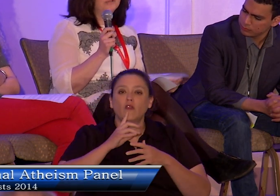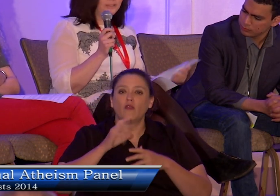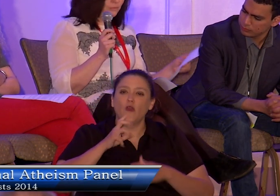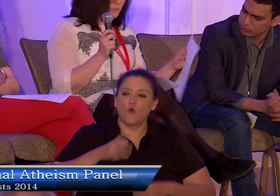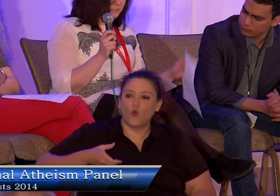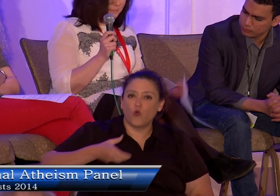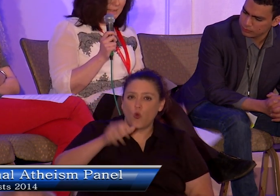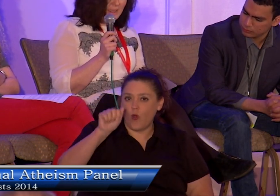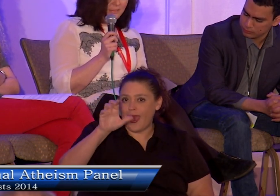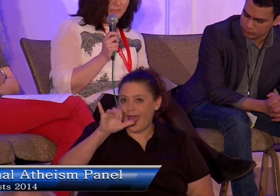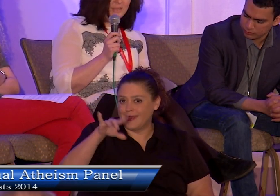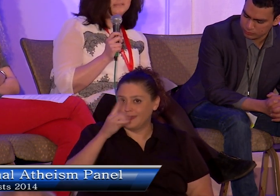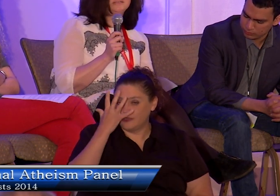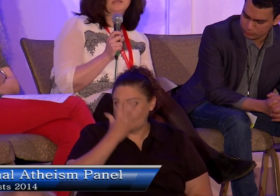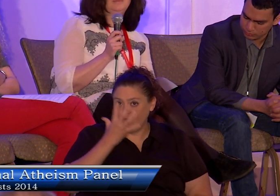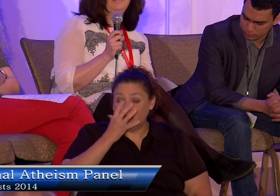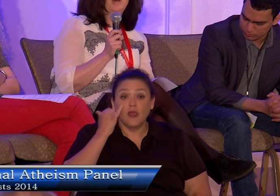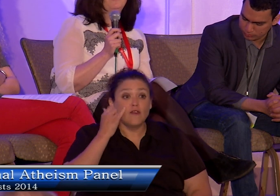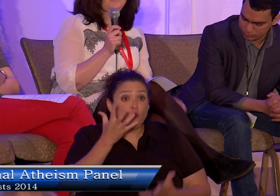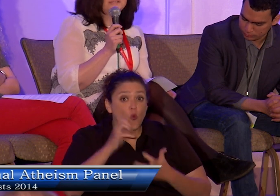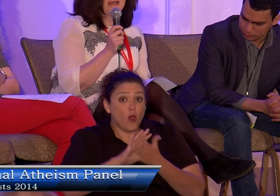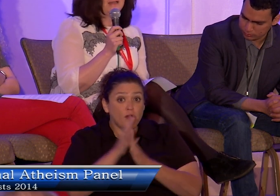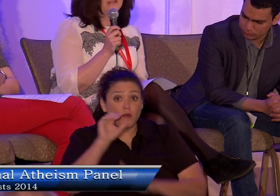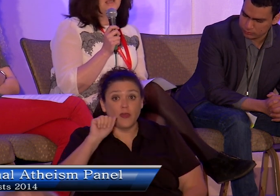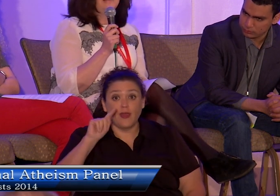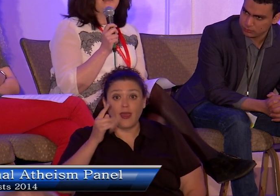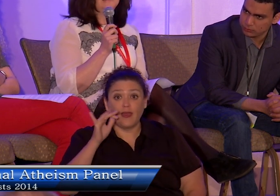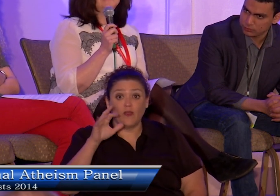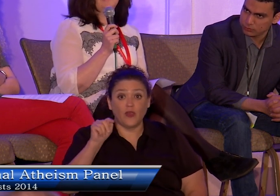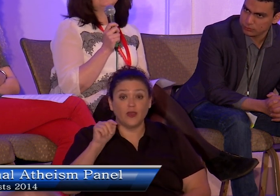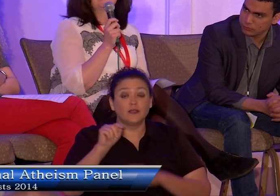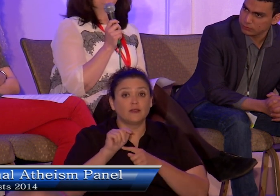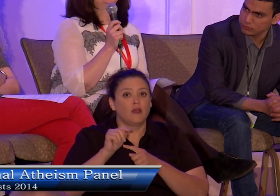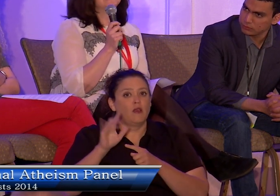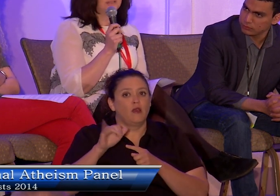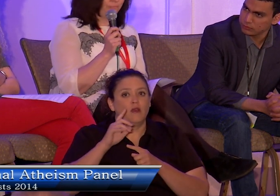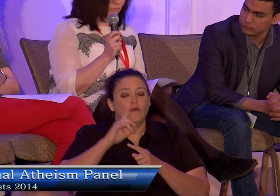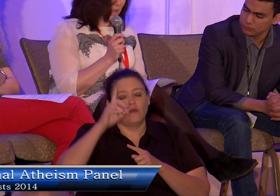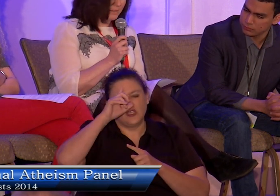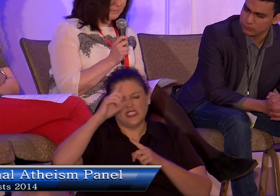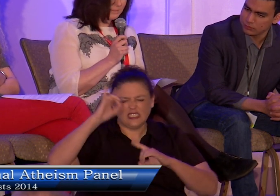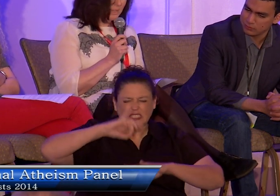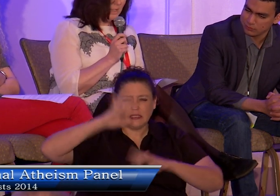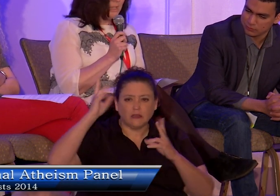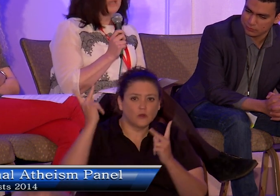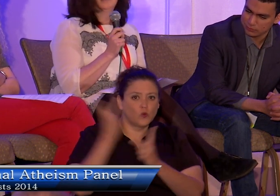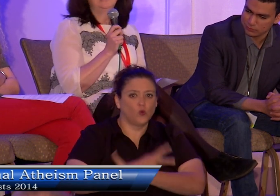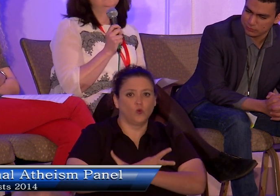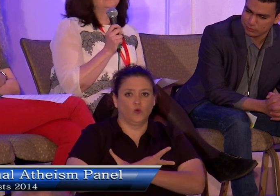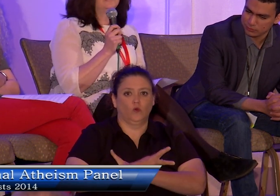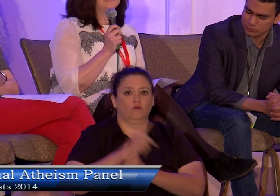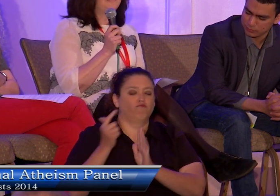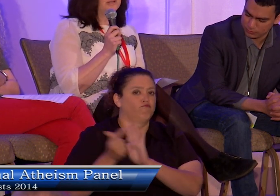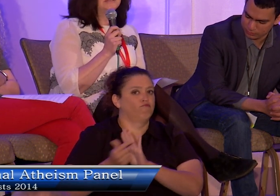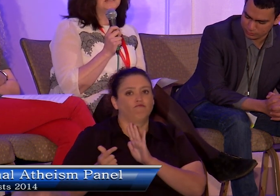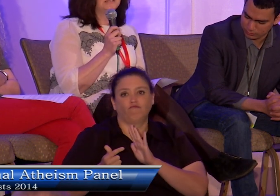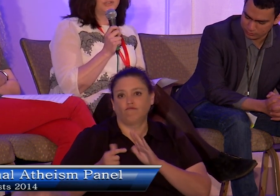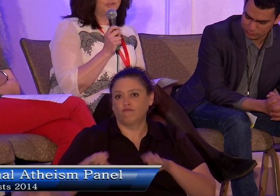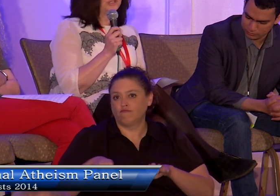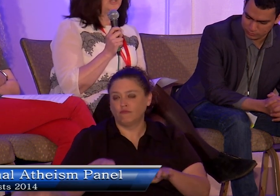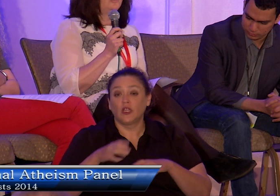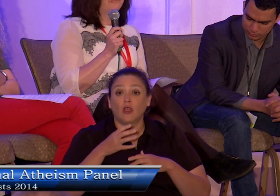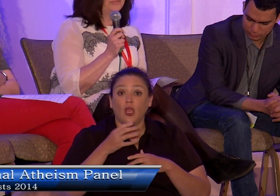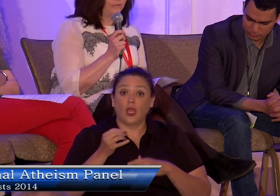And of course, if you want to be an atheist, a murtad, that is the most heinous of crimes. And the response